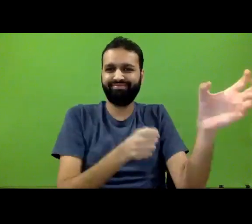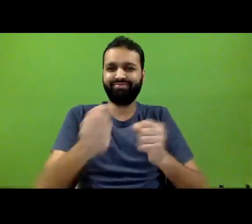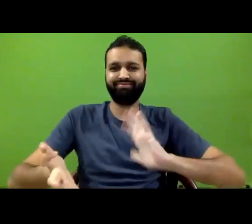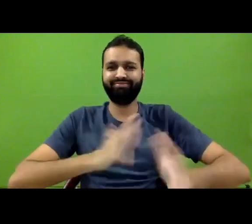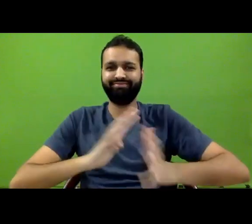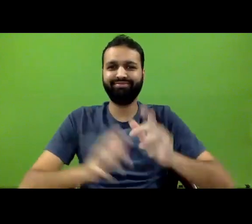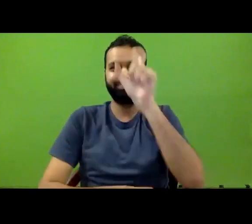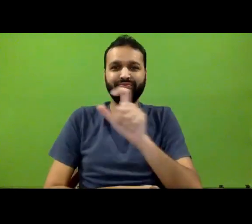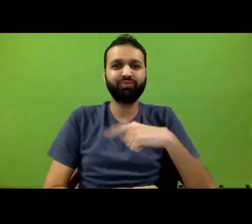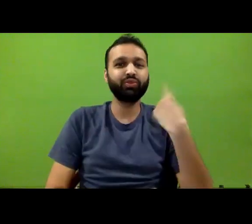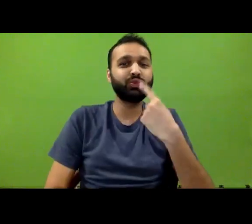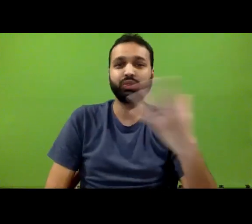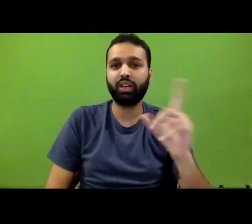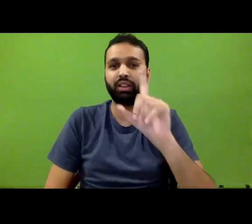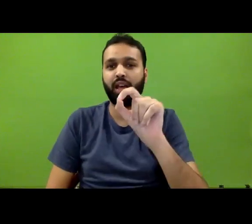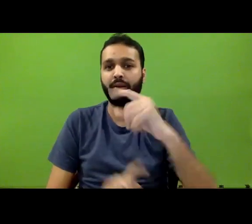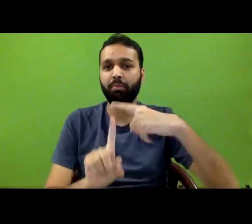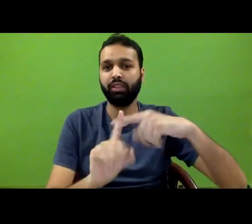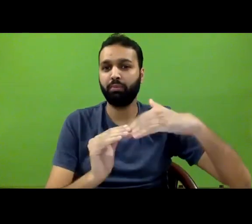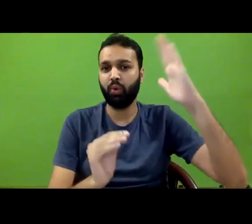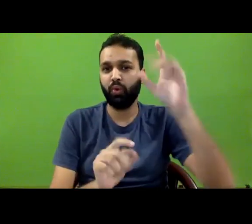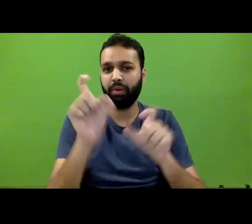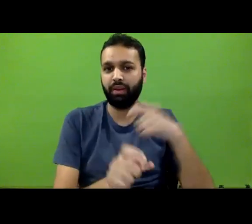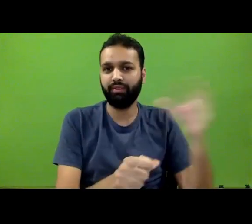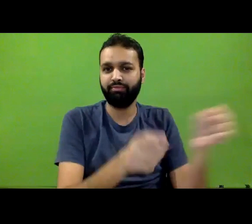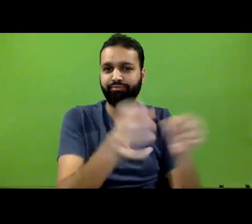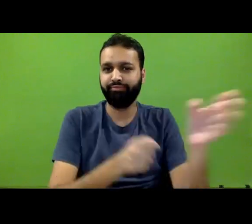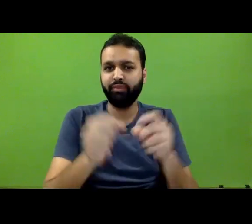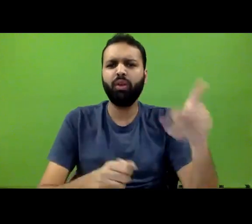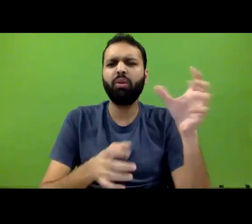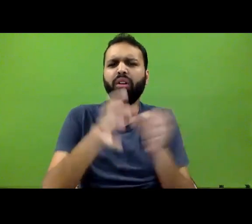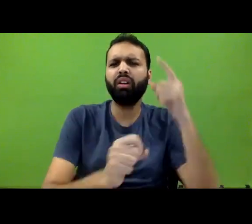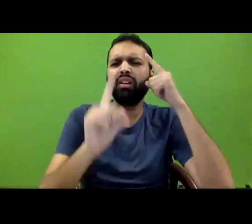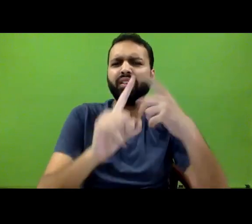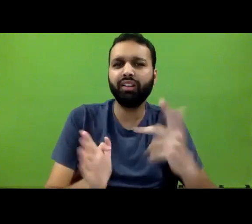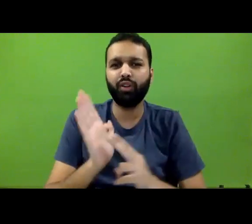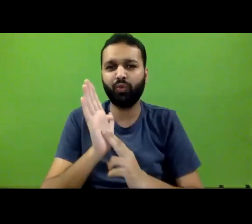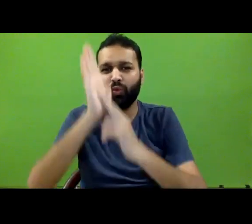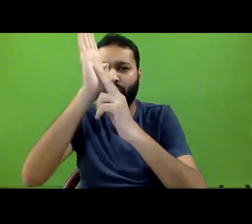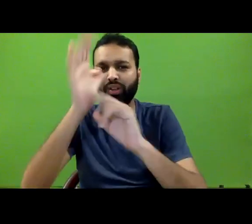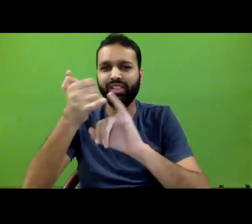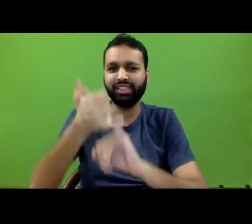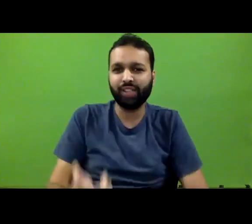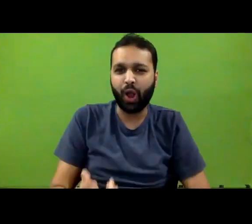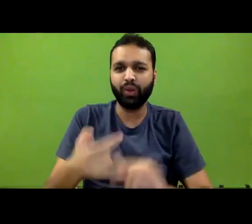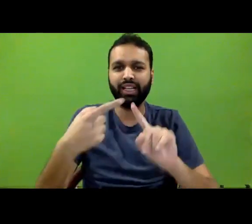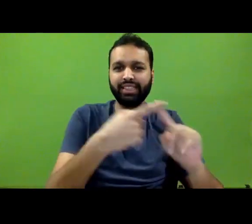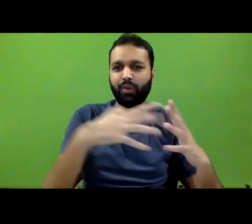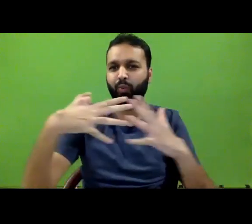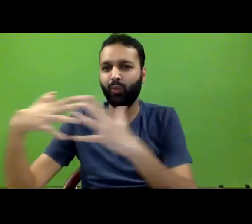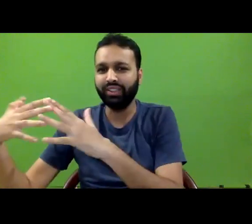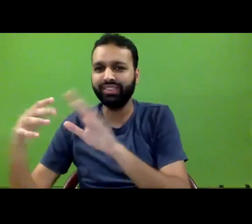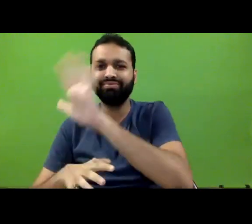area. And we've hired signers. 10 plus signers have been hired, with the aim that in